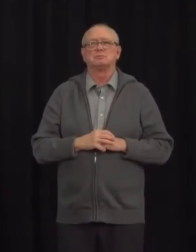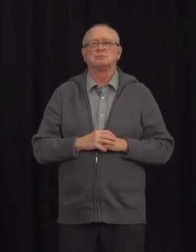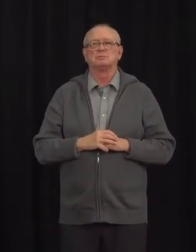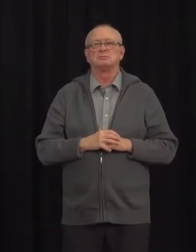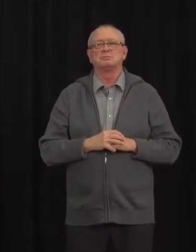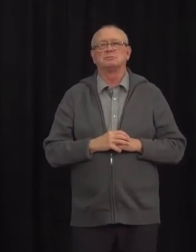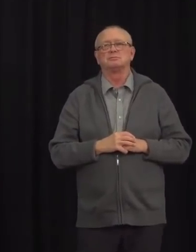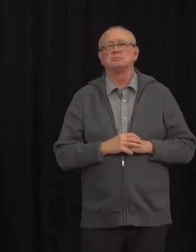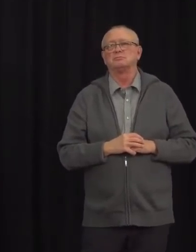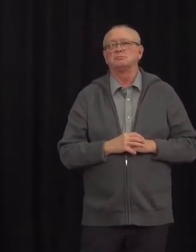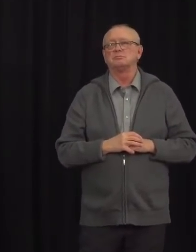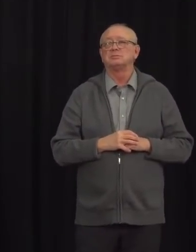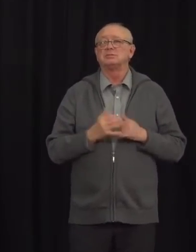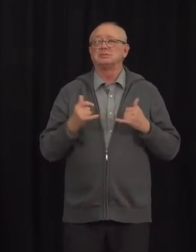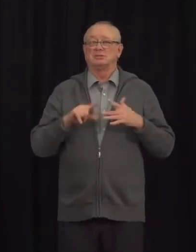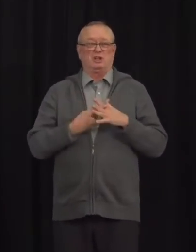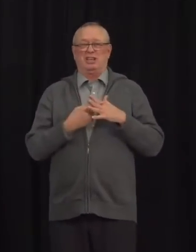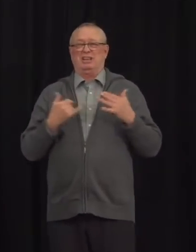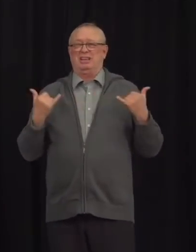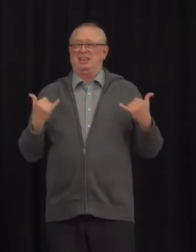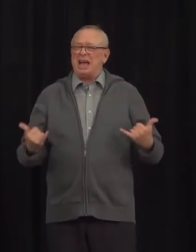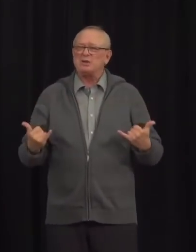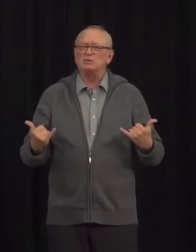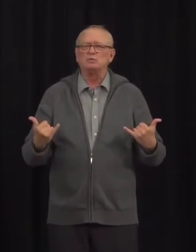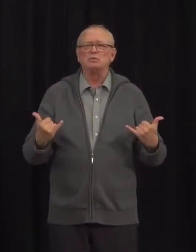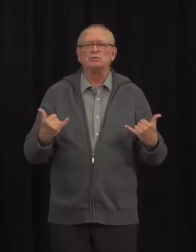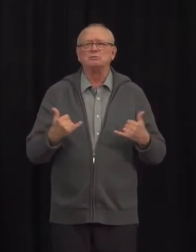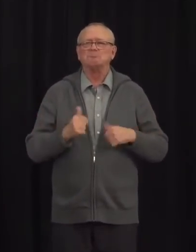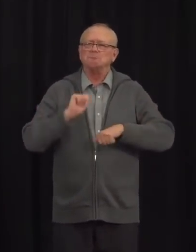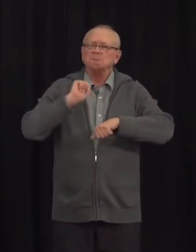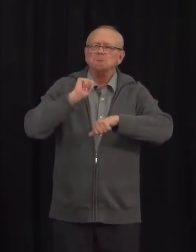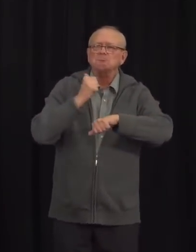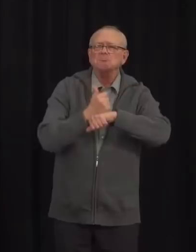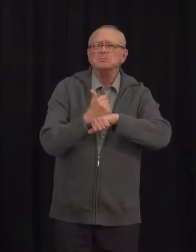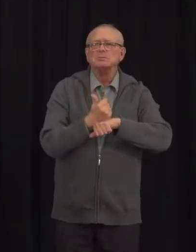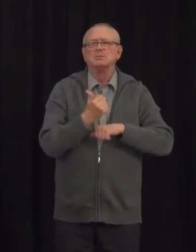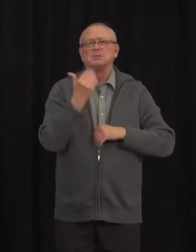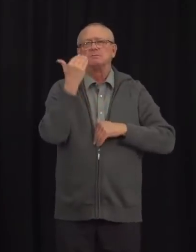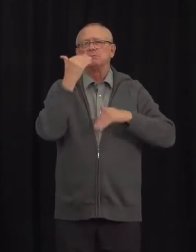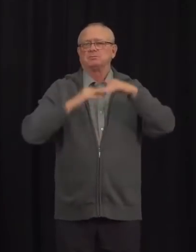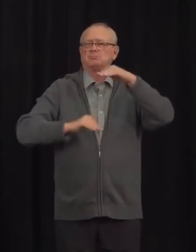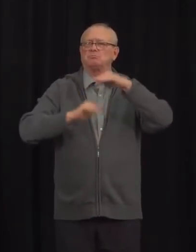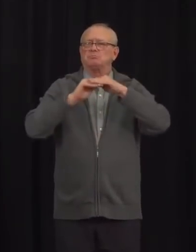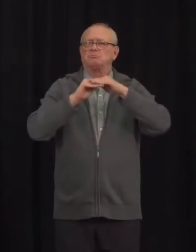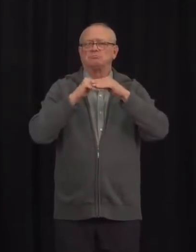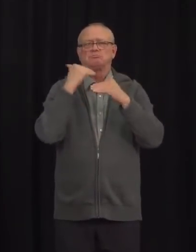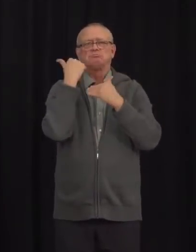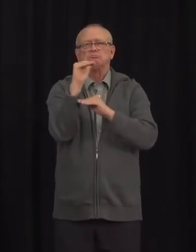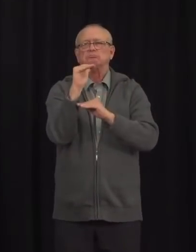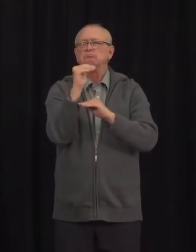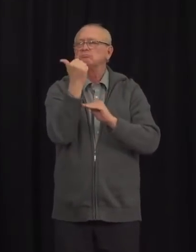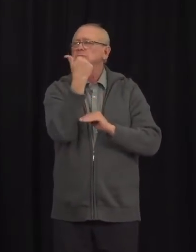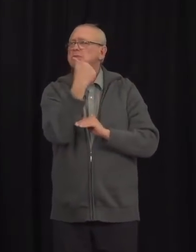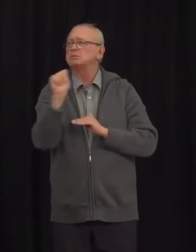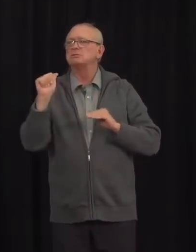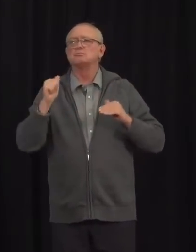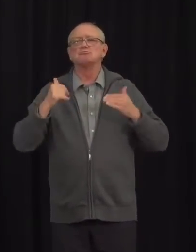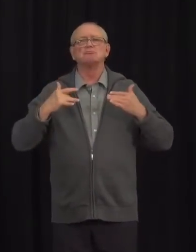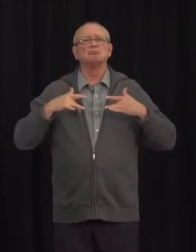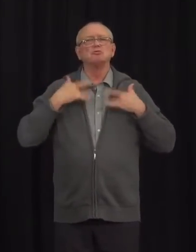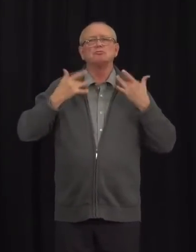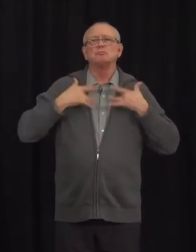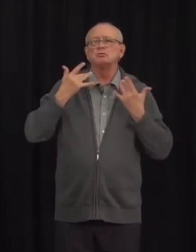Effective immediately, we are implementing a mandatory 15-person limit on all social gatherings in Edmonton